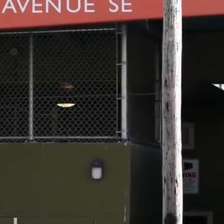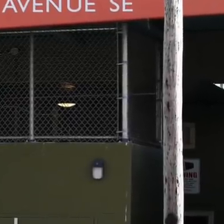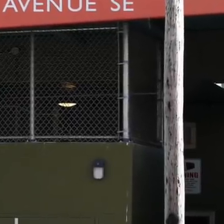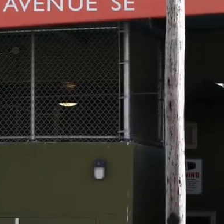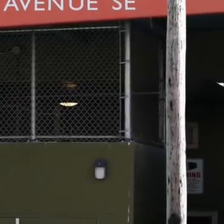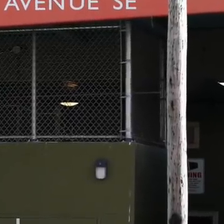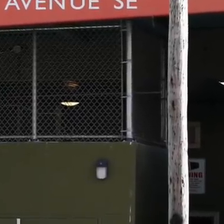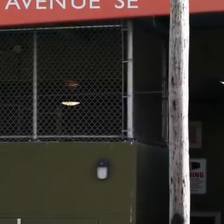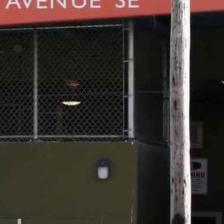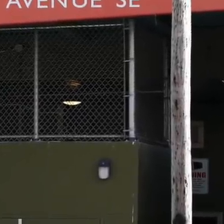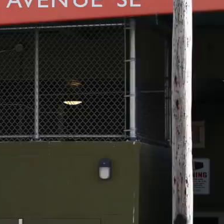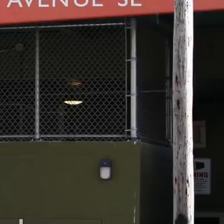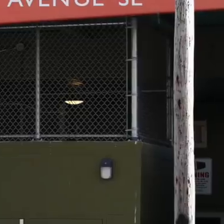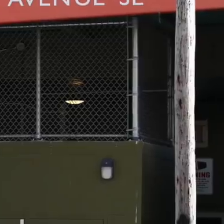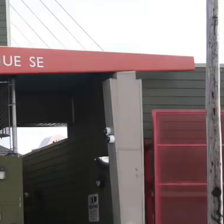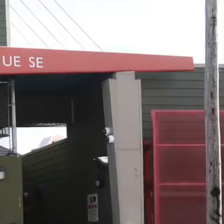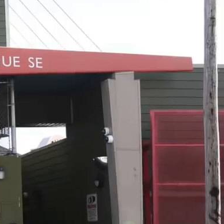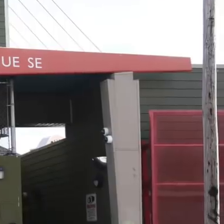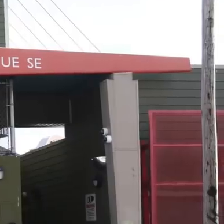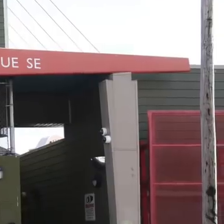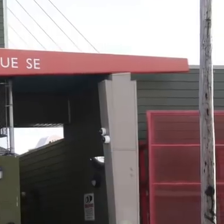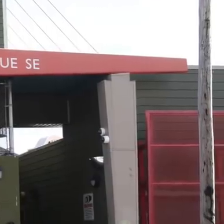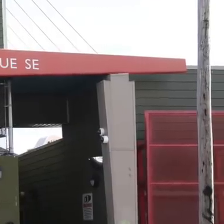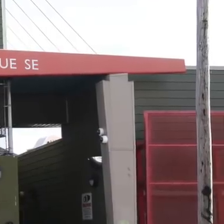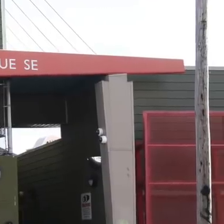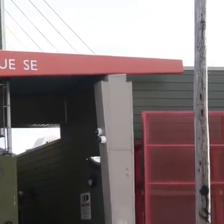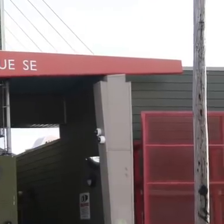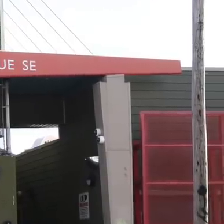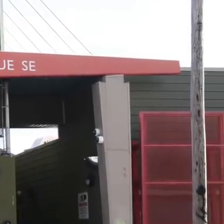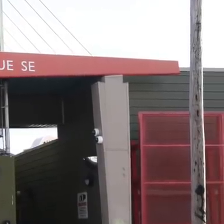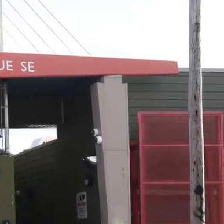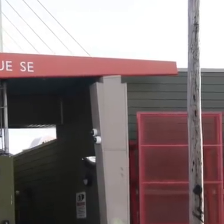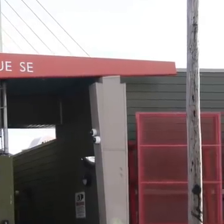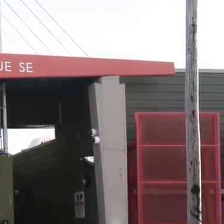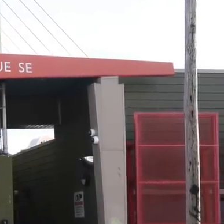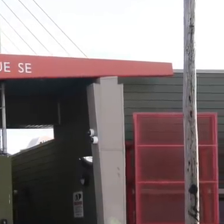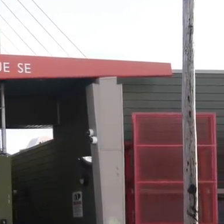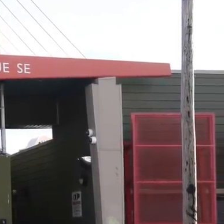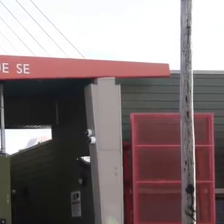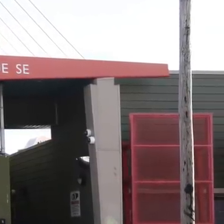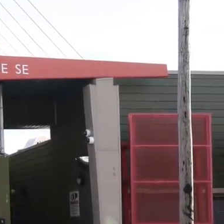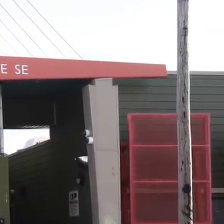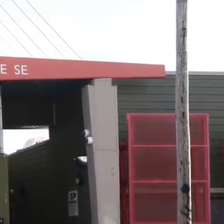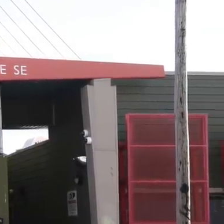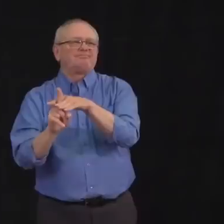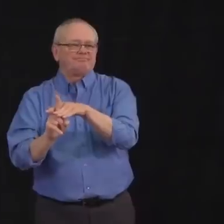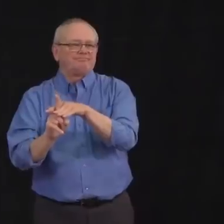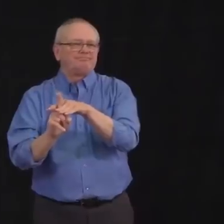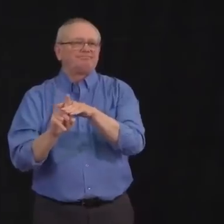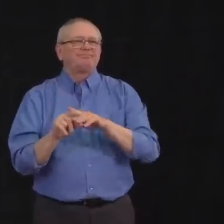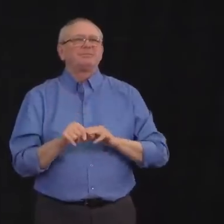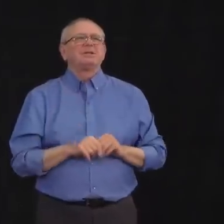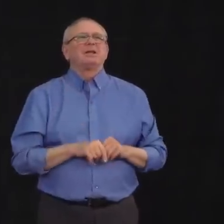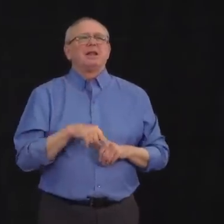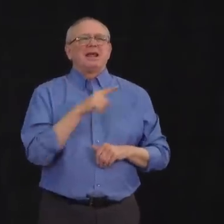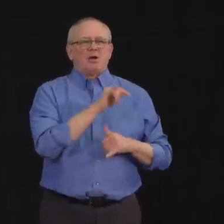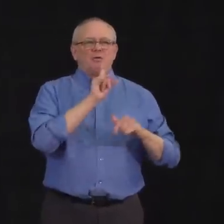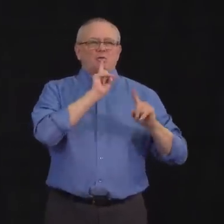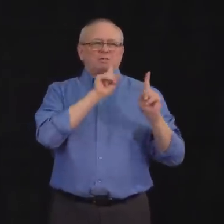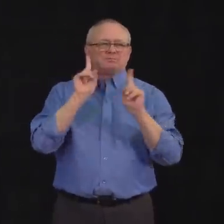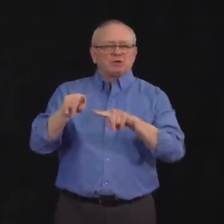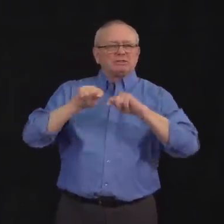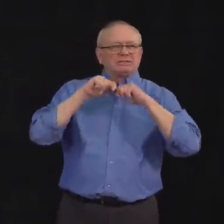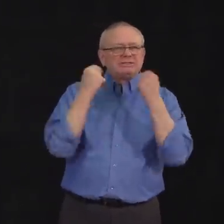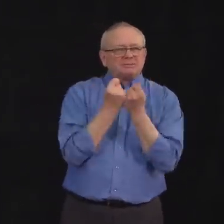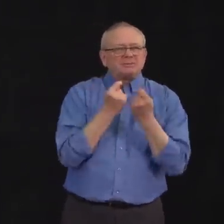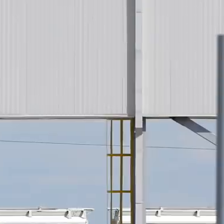rapid response team is now supporting that location to put outbreak measures in place. At High River's